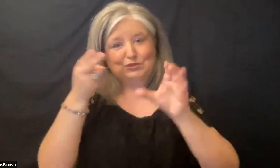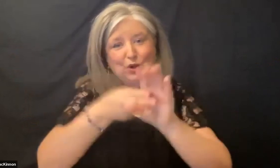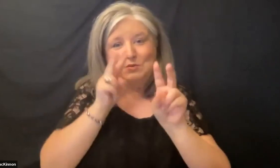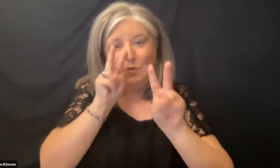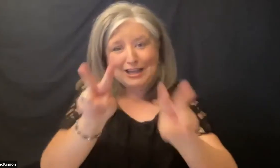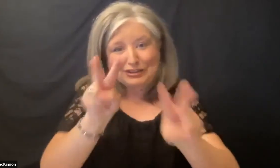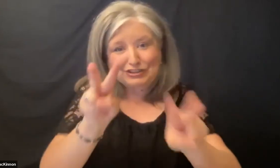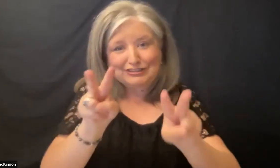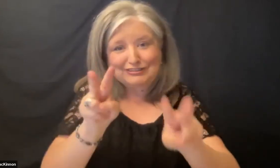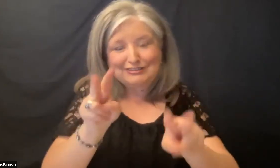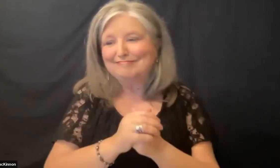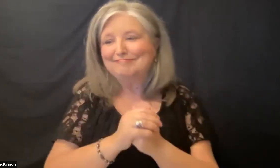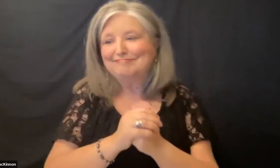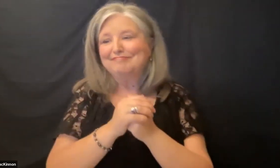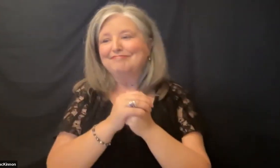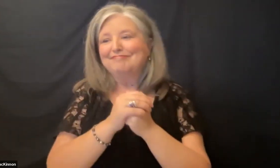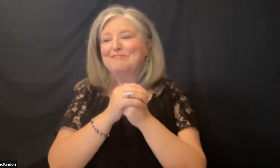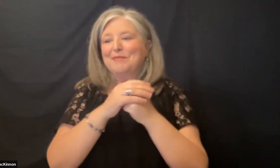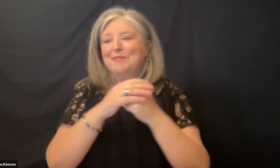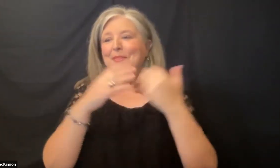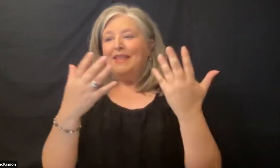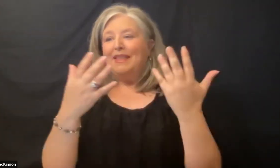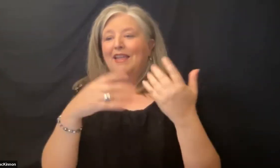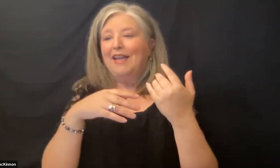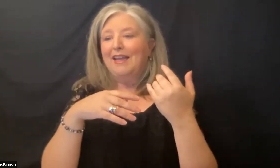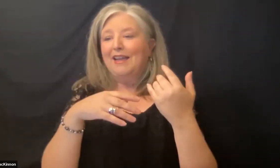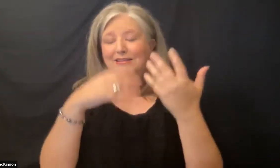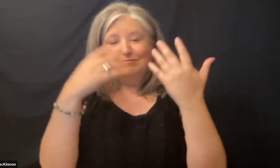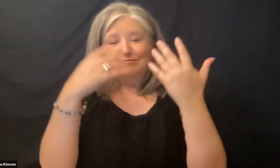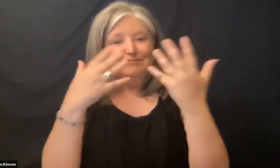of artists gathered here this evening, to everybody who came to watch the performances.